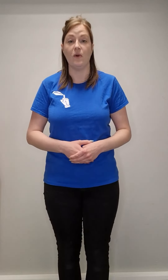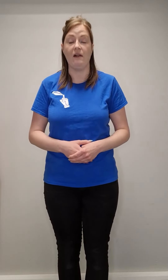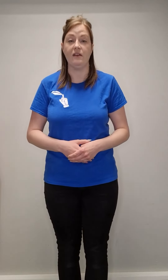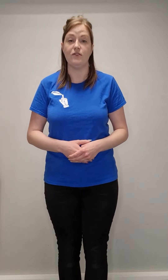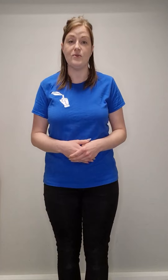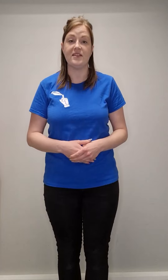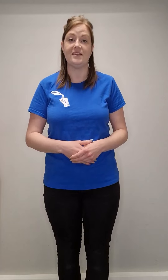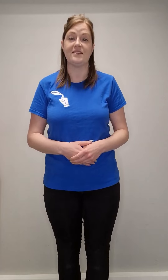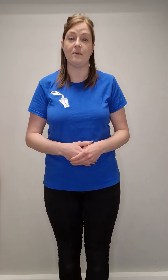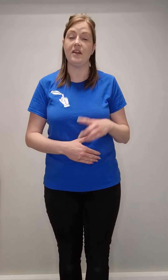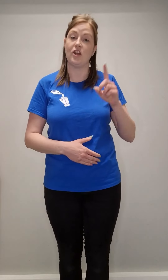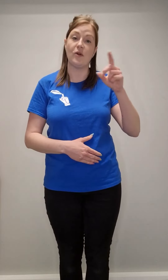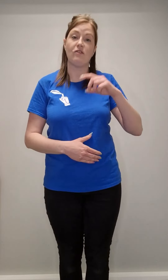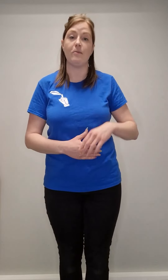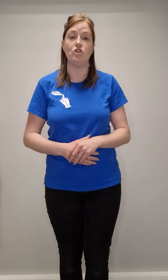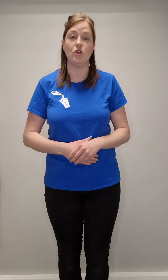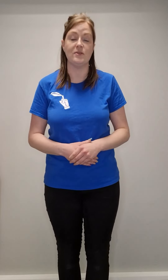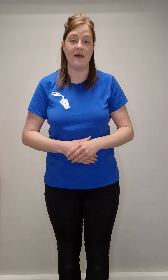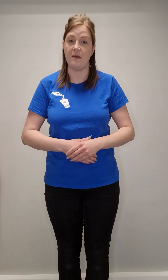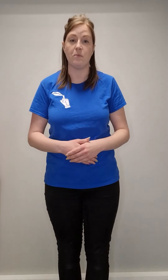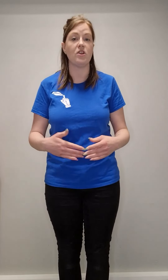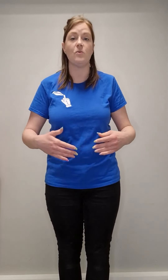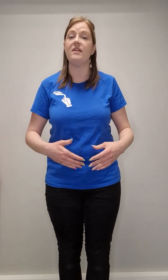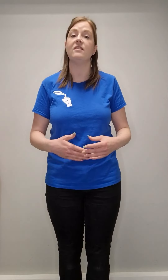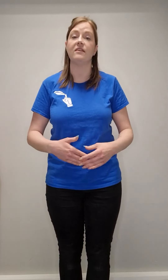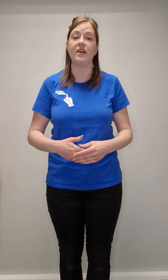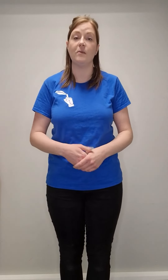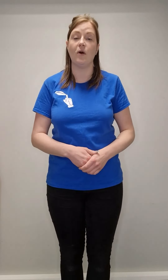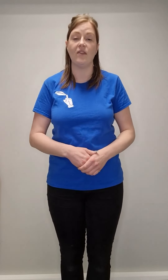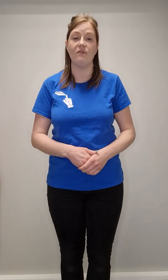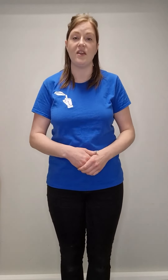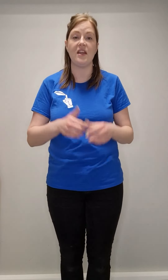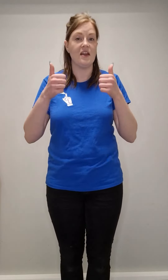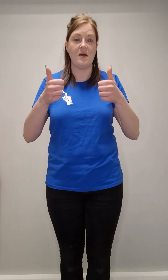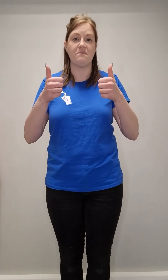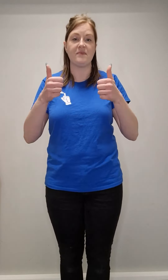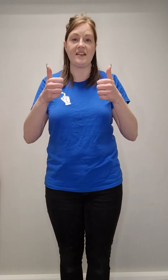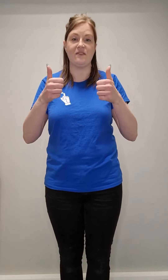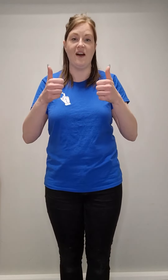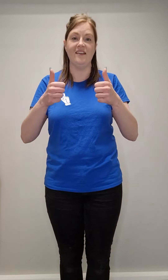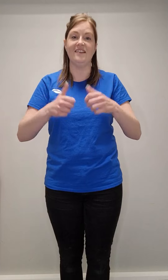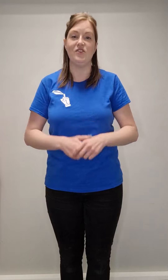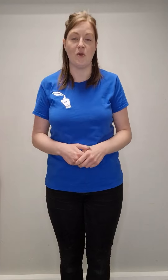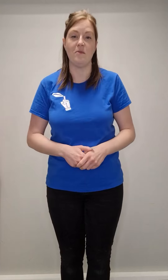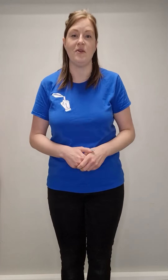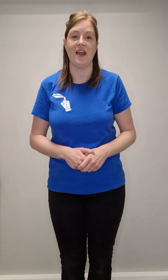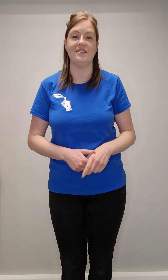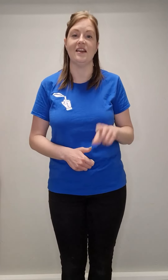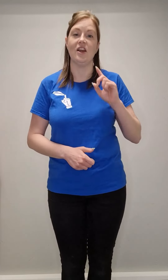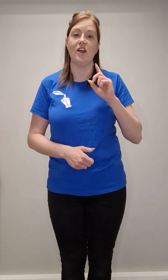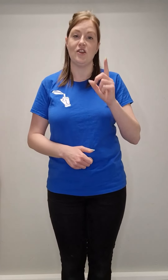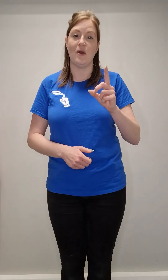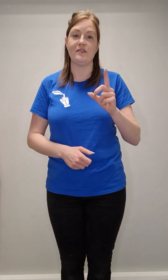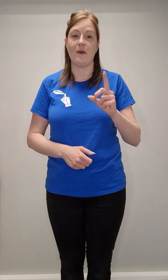footwear. And if you say to somebody, go and grab your shoes, and they bring you anything that they can put on their feet, that's fine. You're communicating. You have